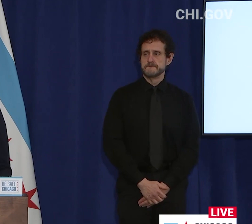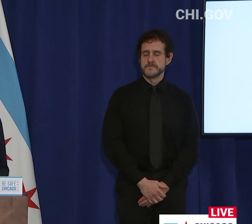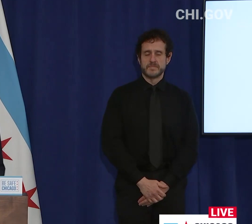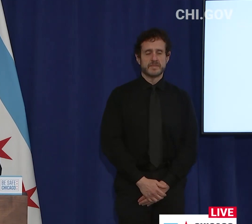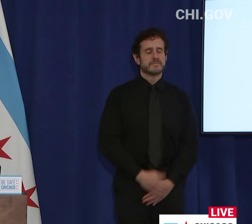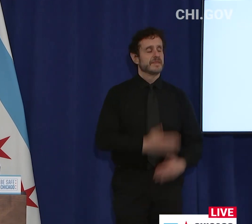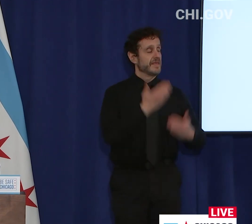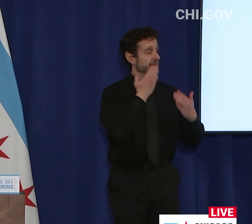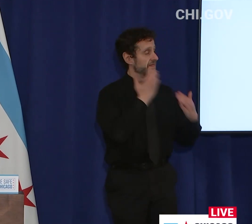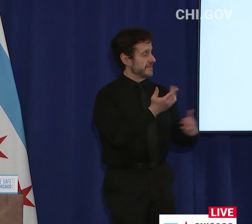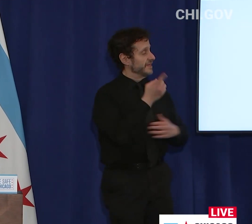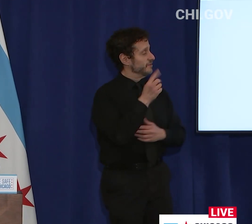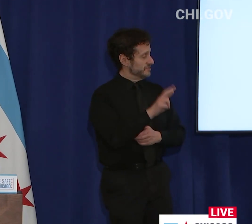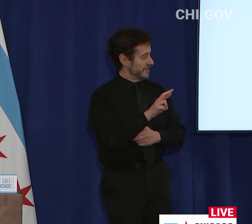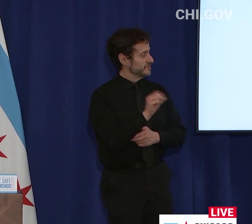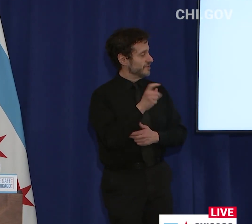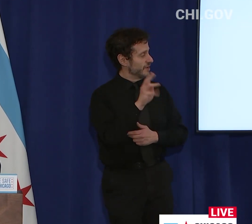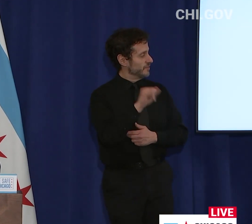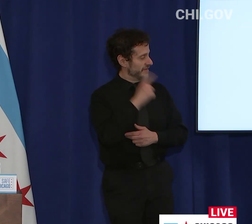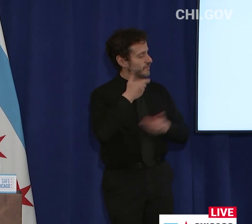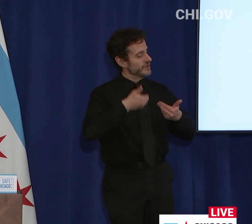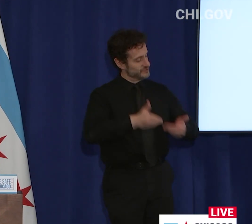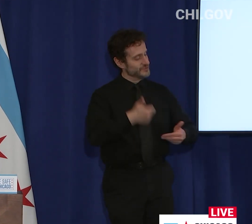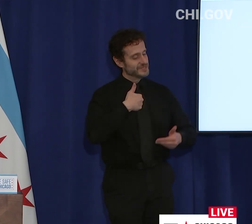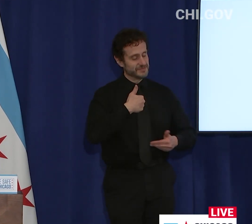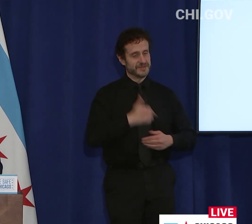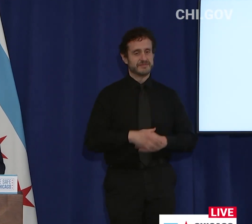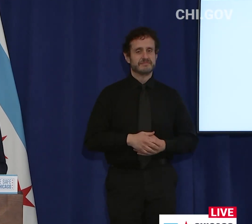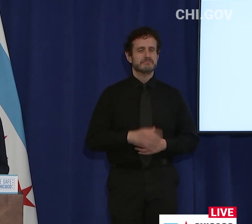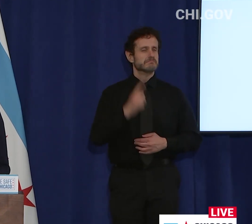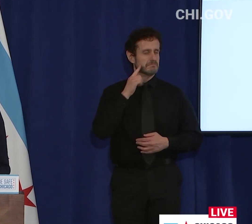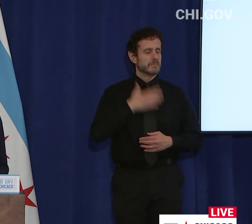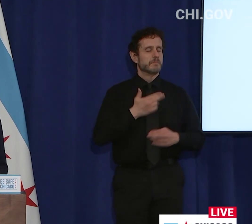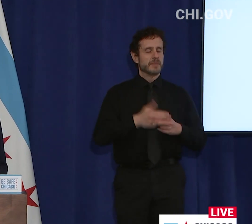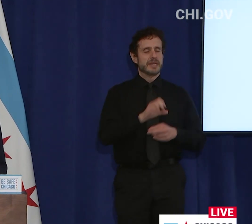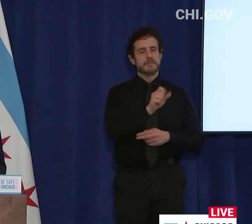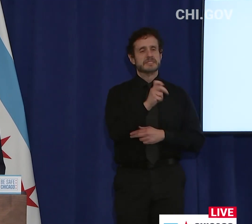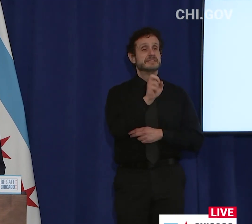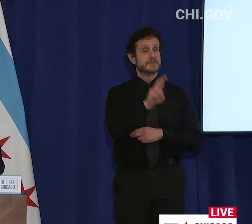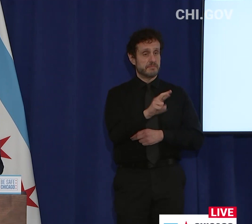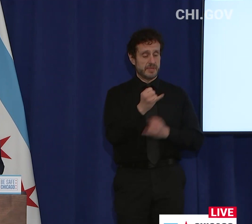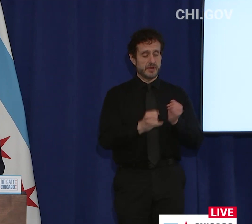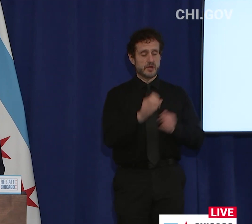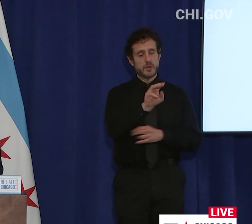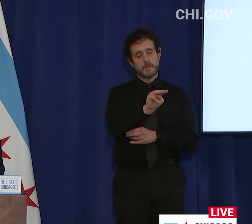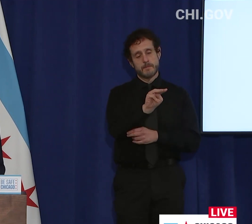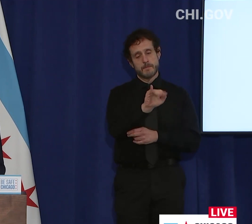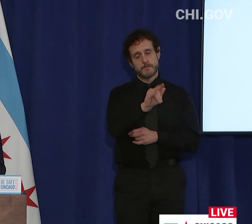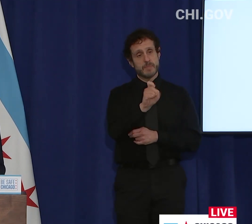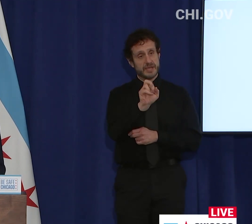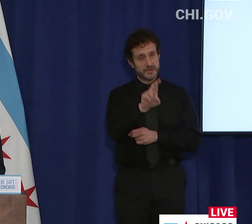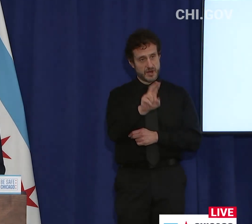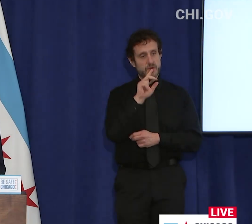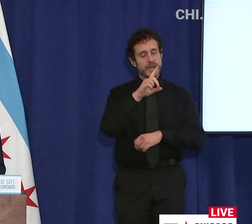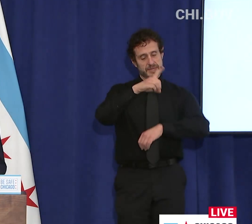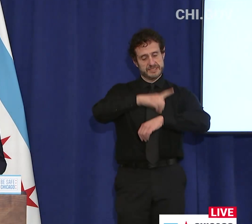Thank you, Dr. Arwady, for that introduction. As you all just heard, my name is Samir Carr, and I'm proud to serve as Deputy Mayor for